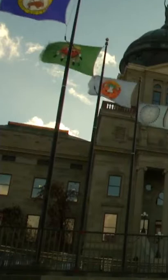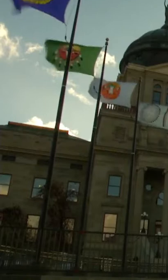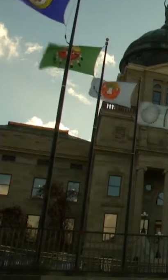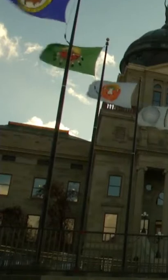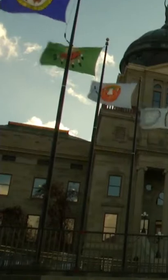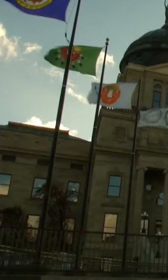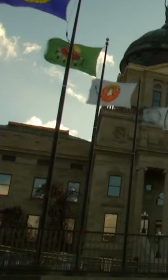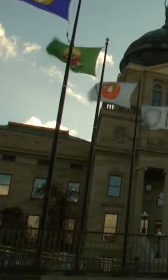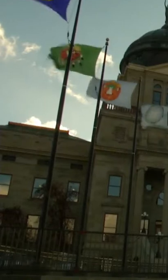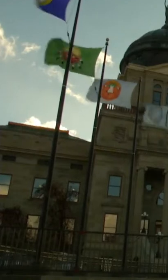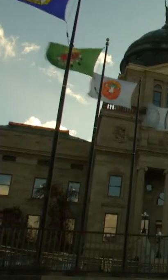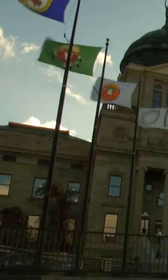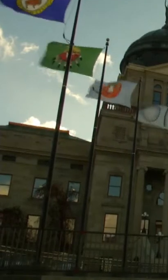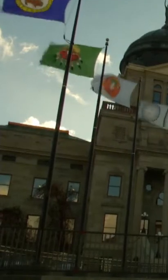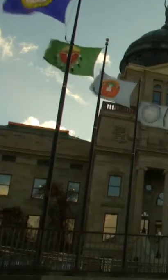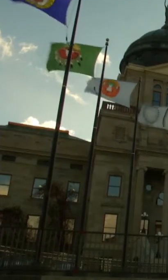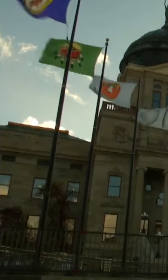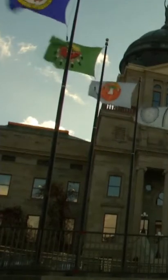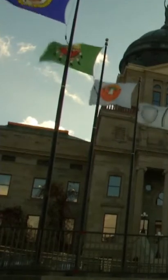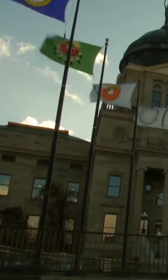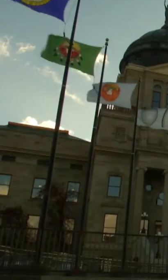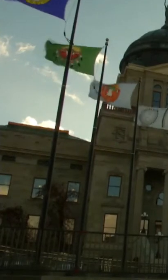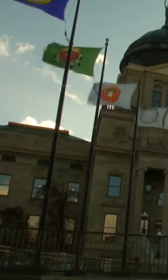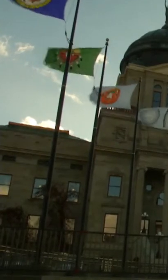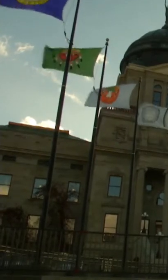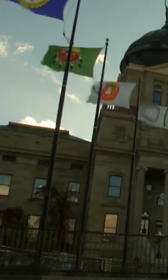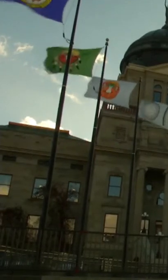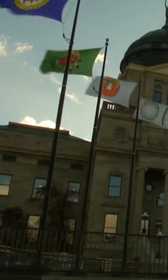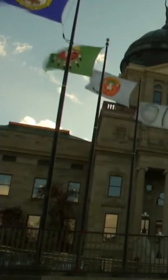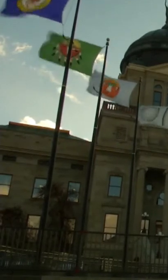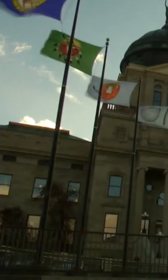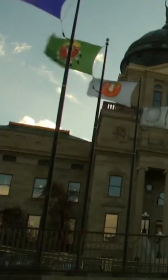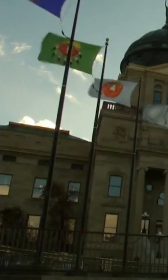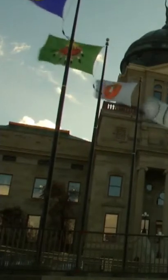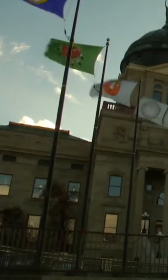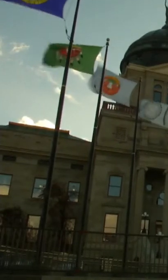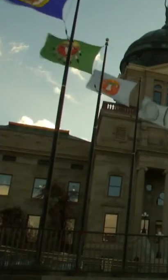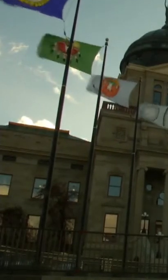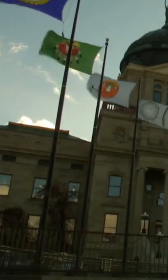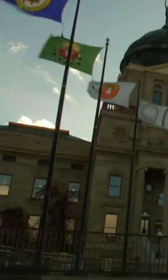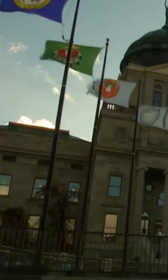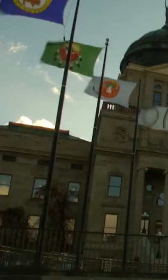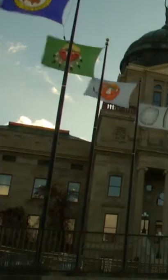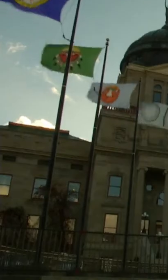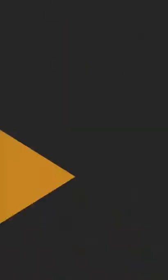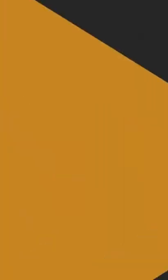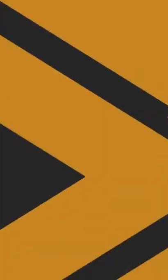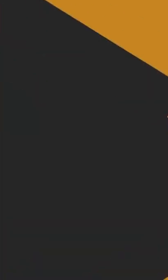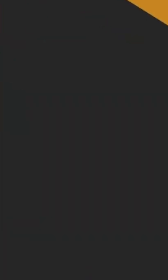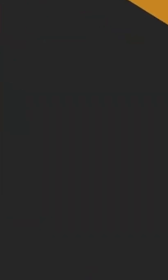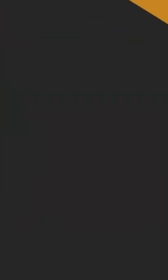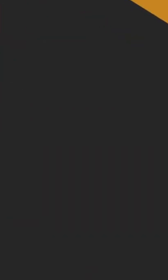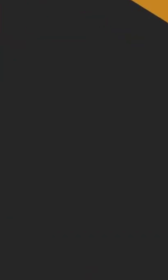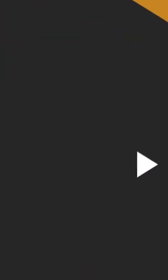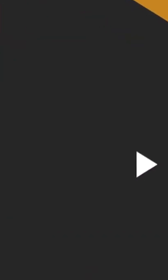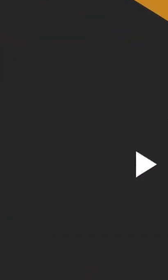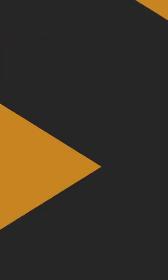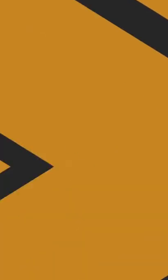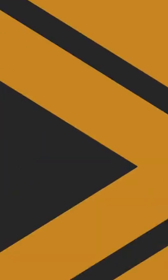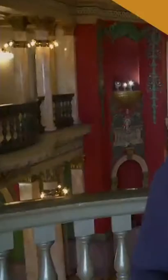is the original land of the Salish, Pondera, Blackfeet, Shoshone, Bannock, and Apsellica people.